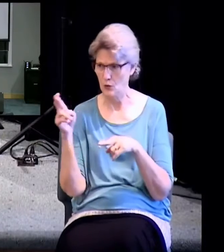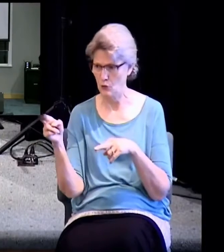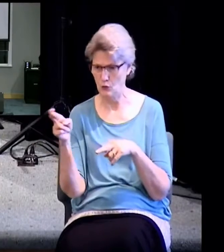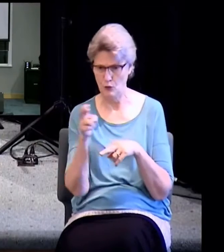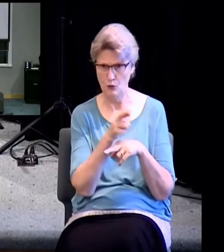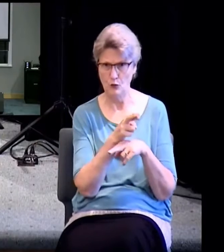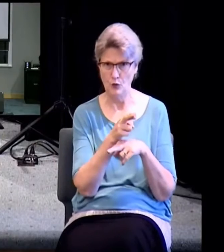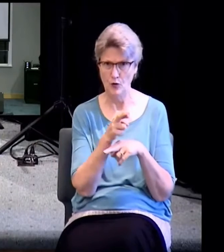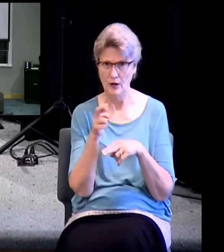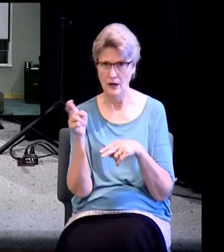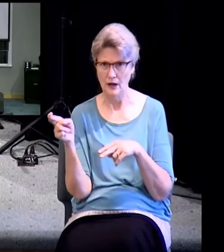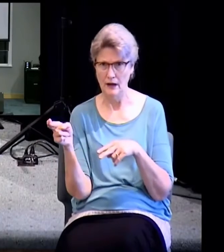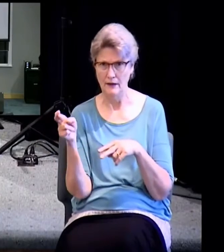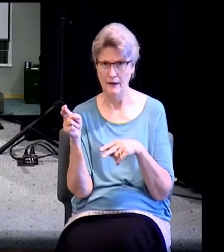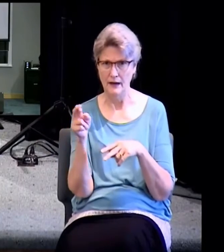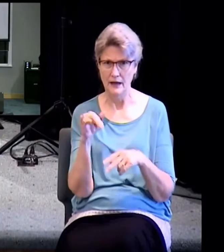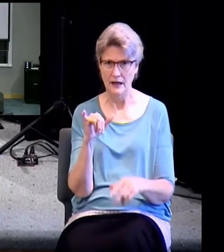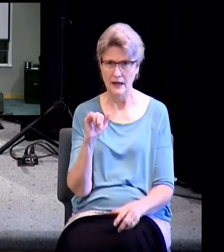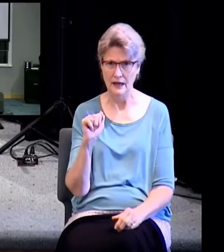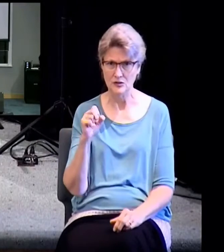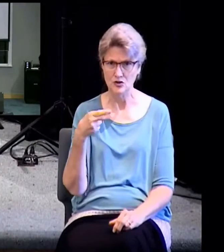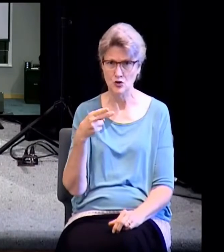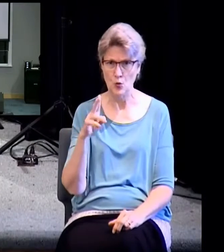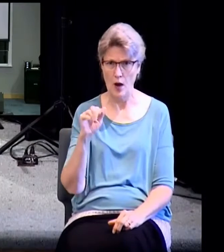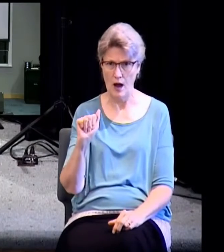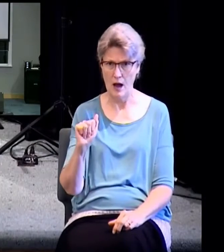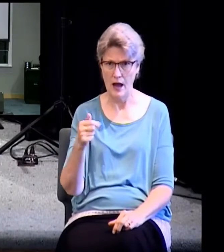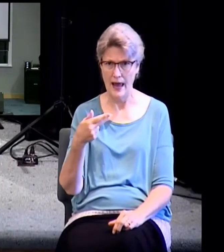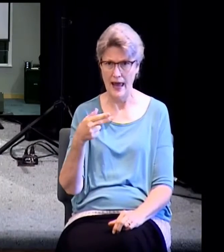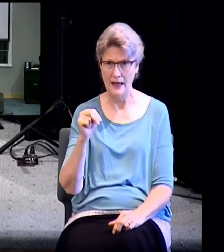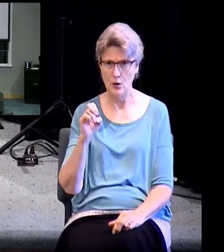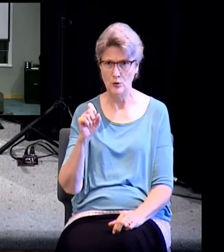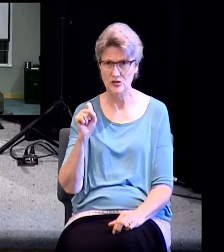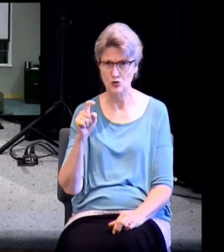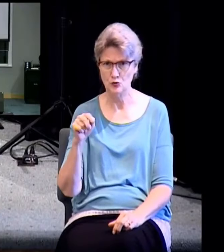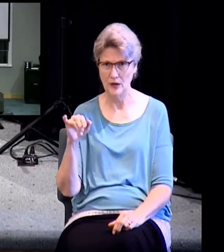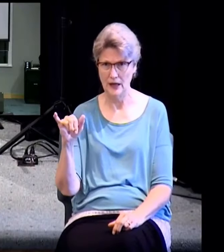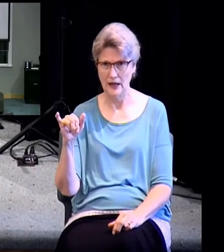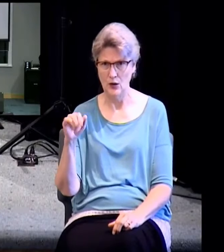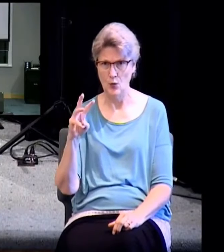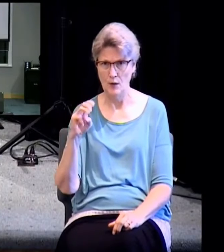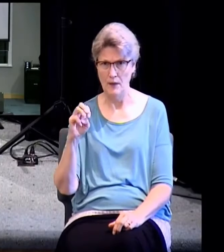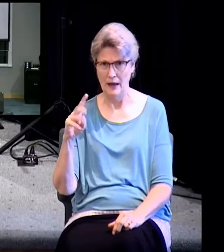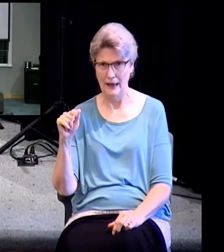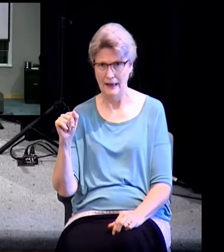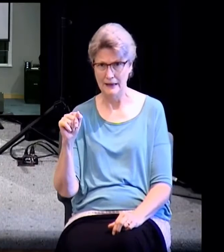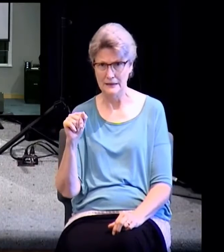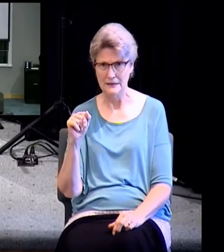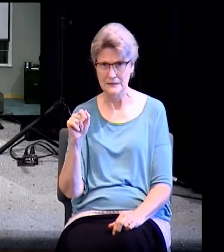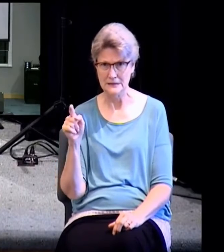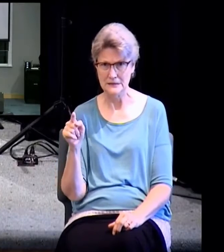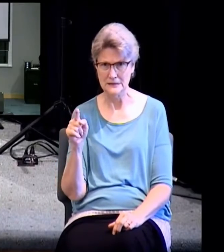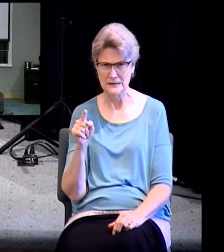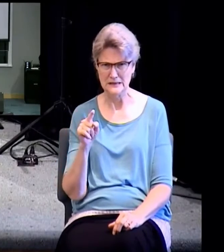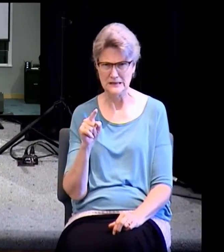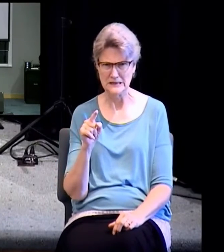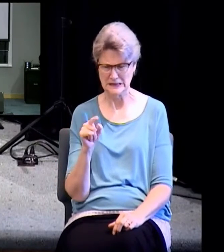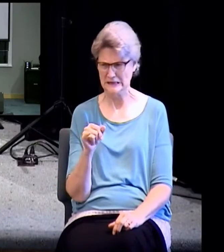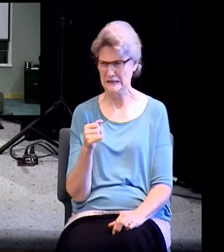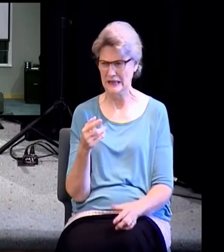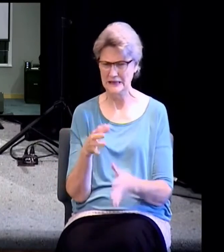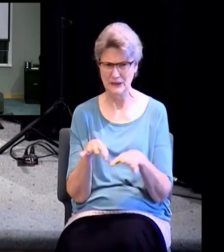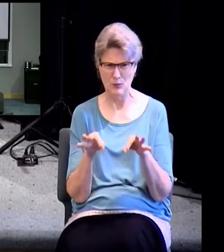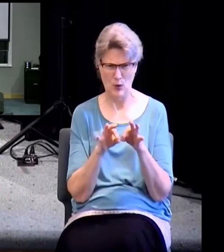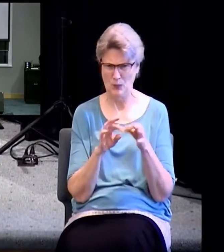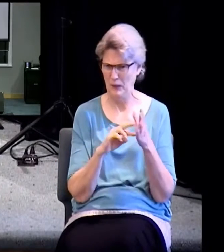get Yod-Heh-Vav-Heh. That is extremely important. You think, what